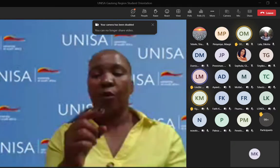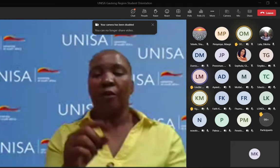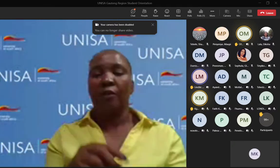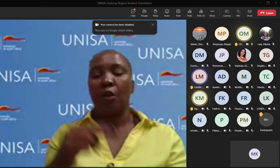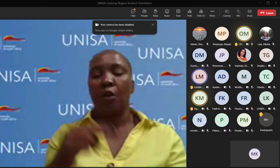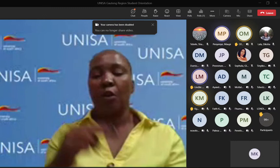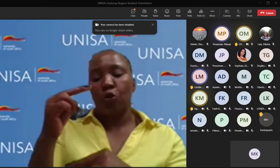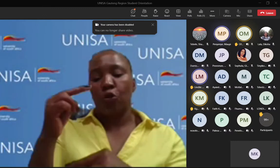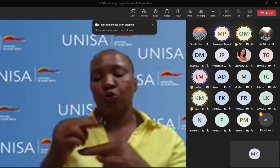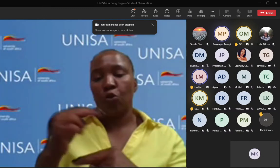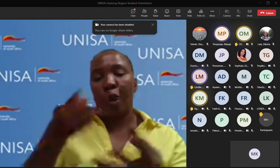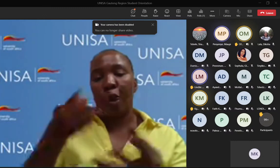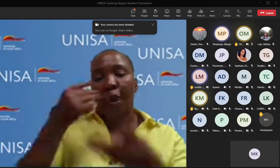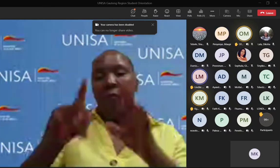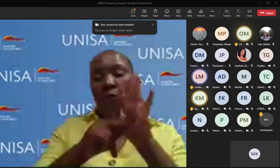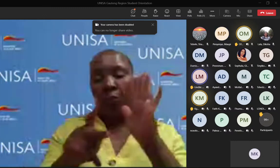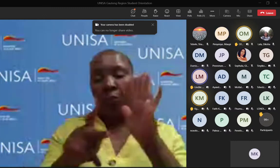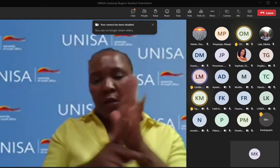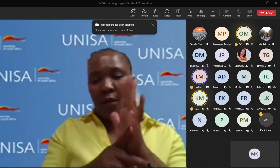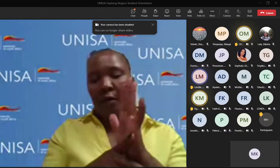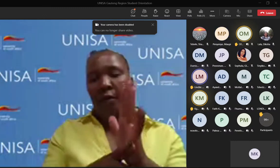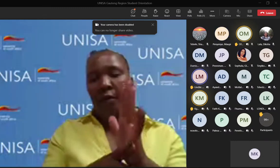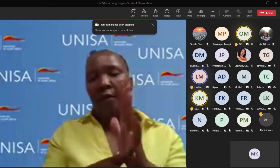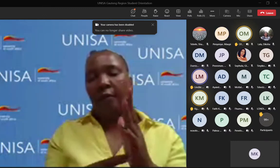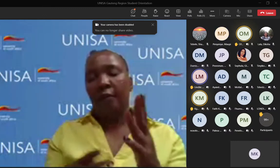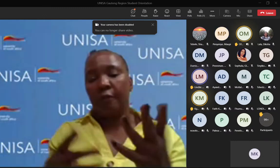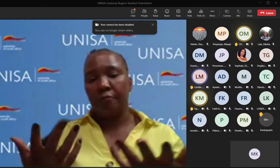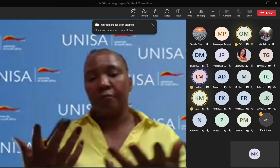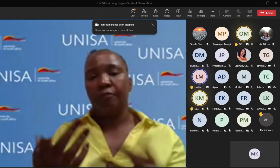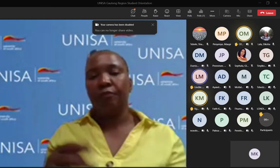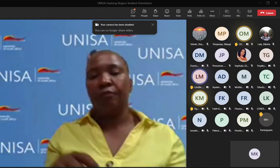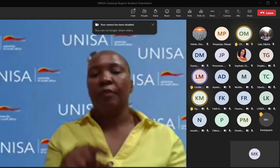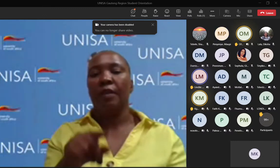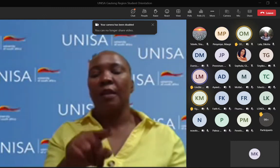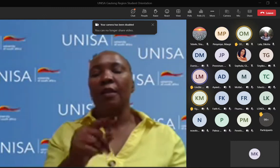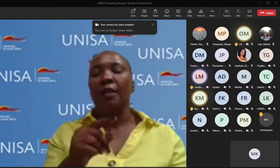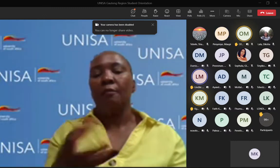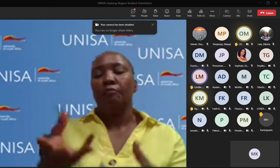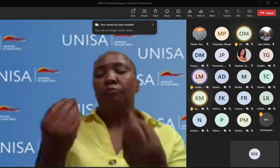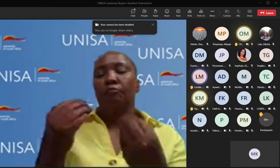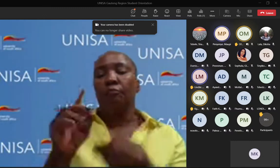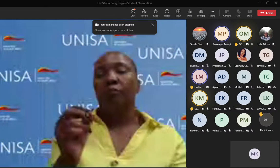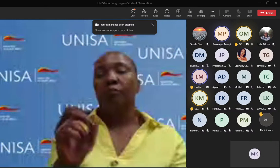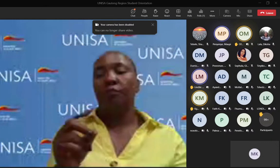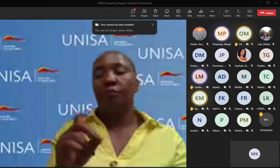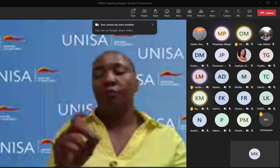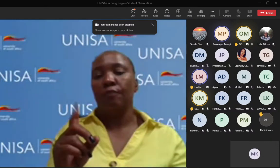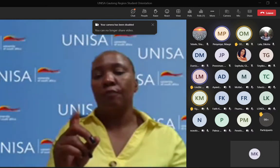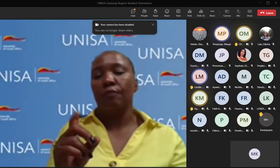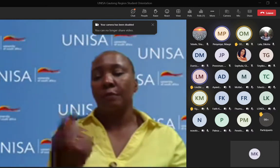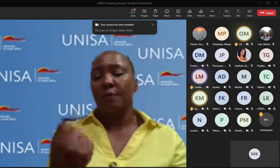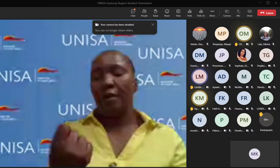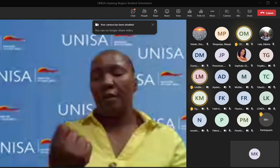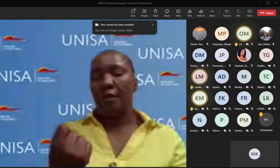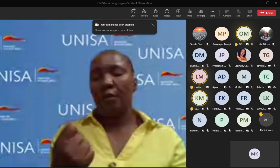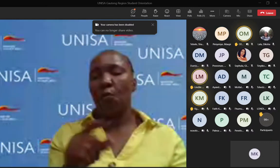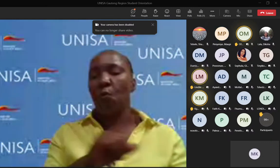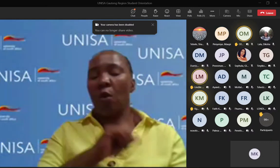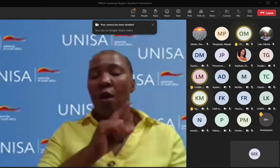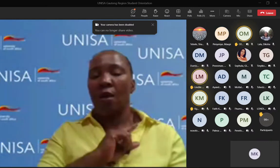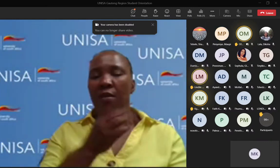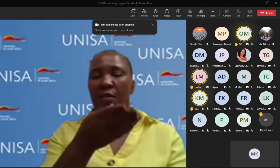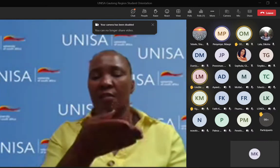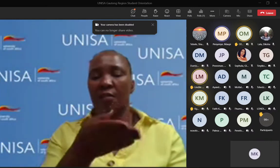which is in the forensic investigative auditing and I did not get the the funding can I ask why is that